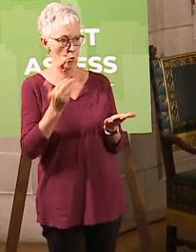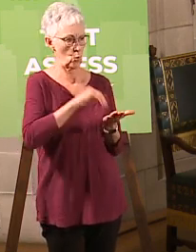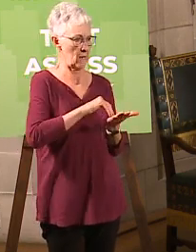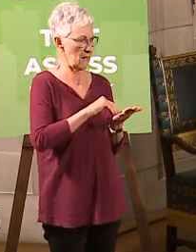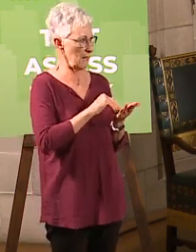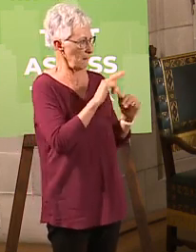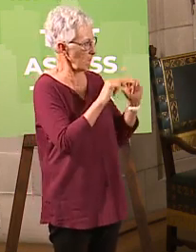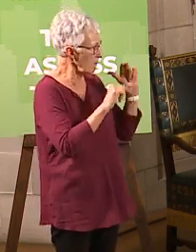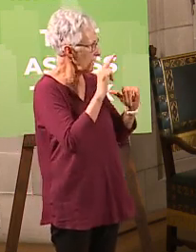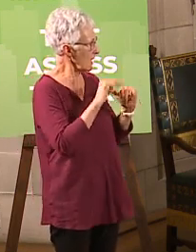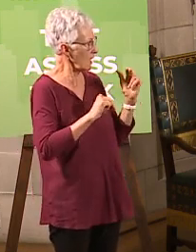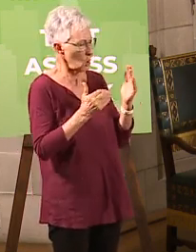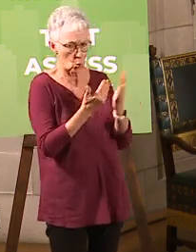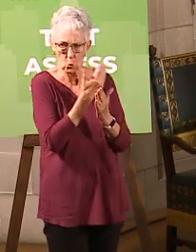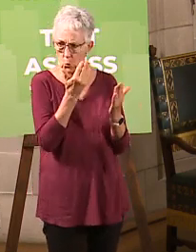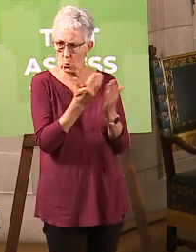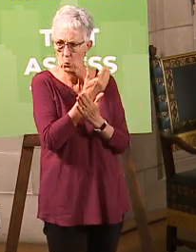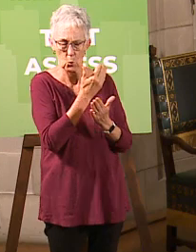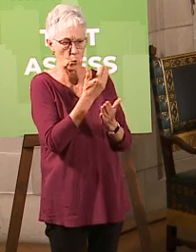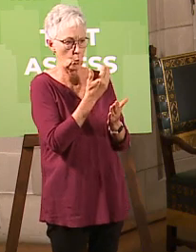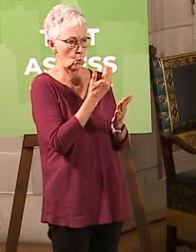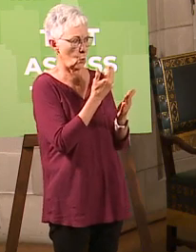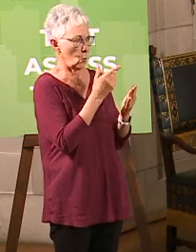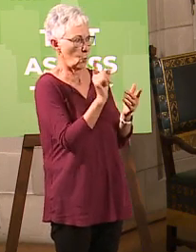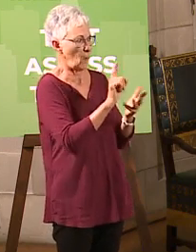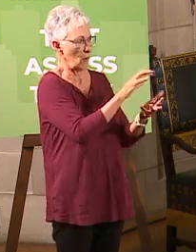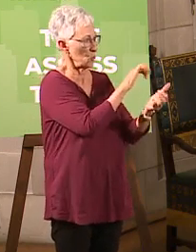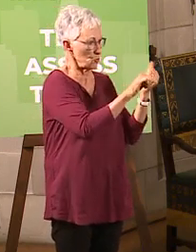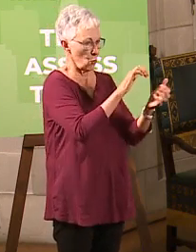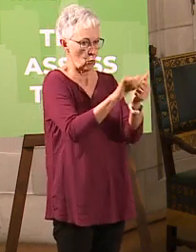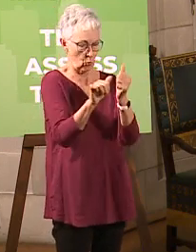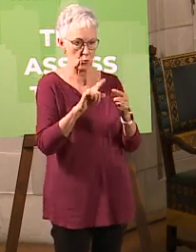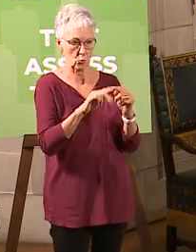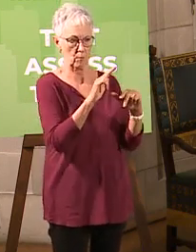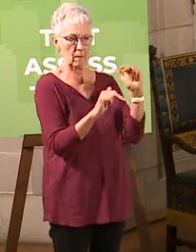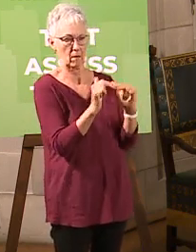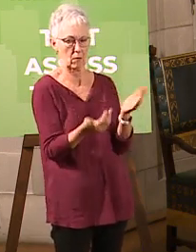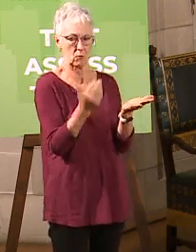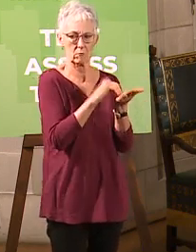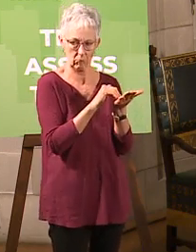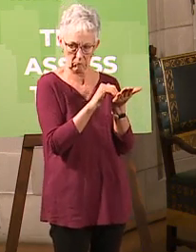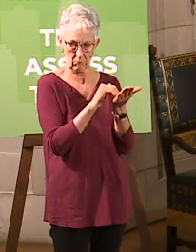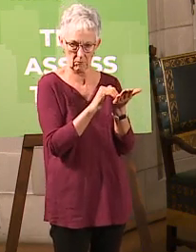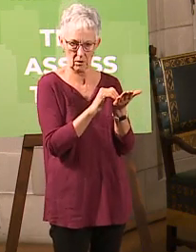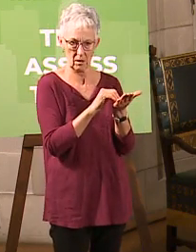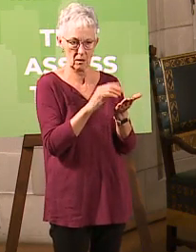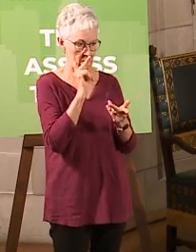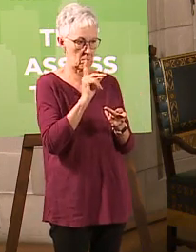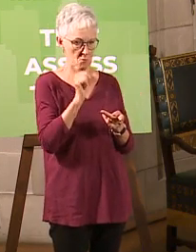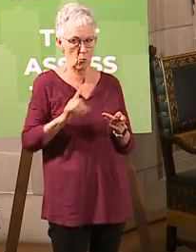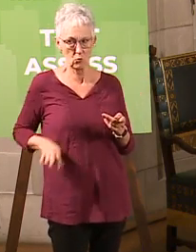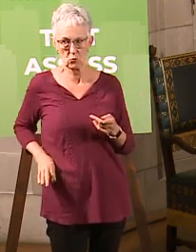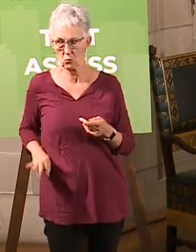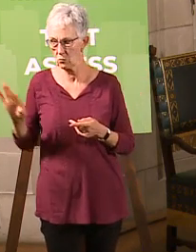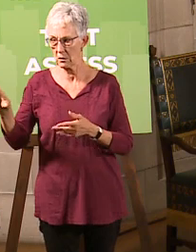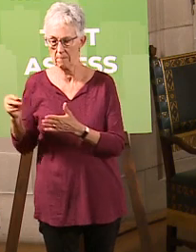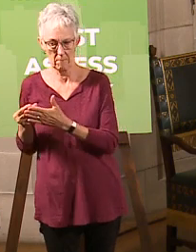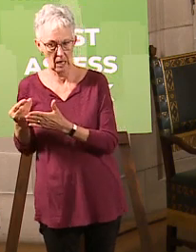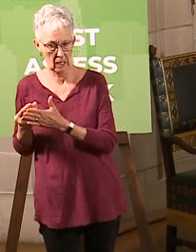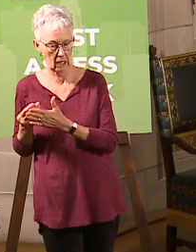couple. There's Valerie Morez from TV Sisters of Viral social media post asking folks to